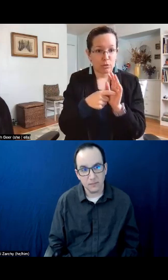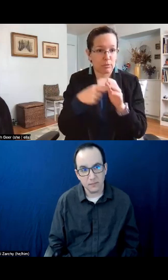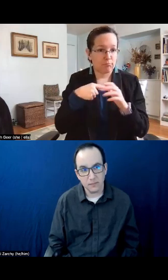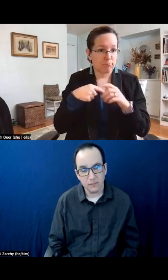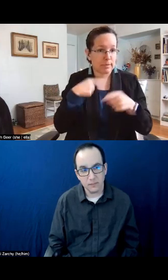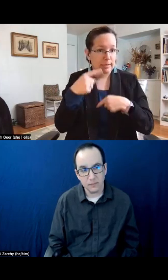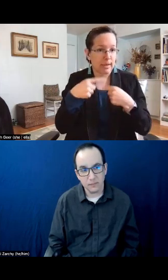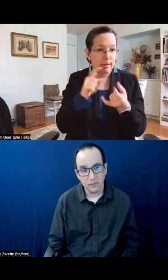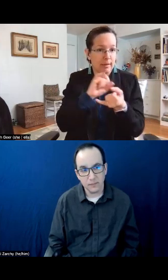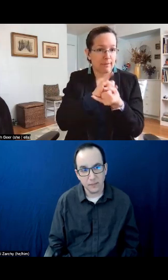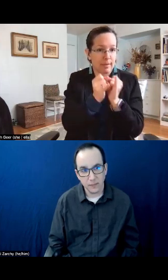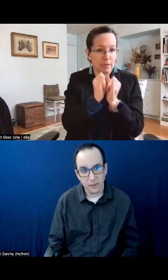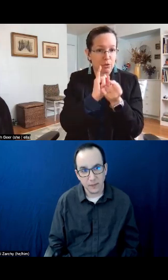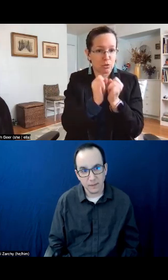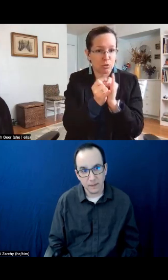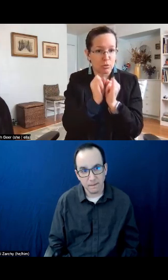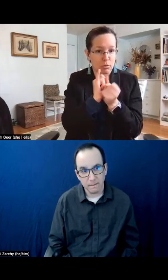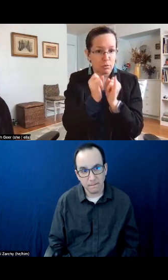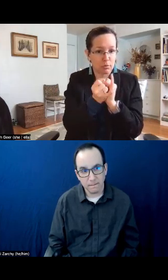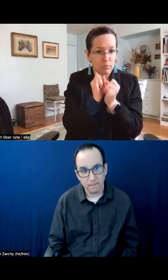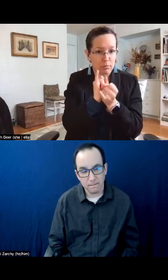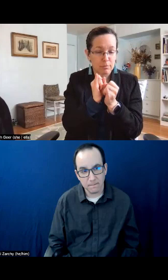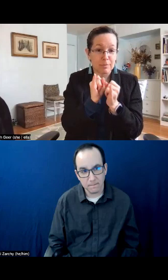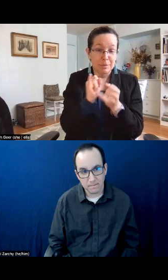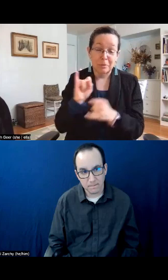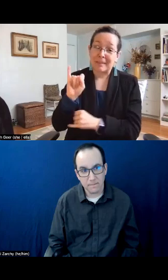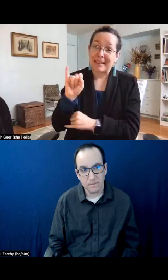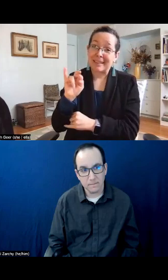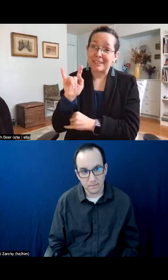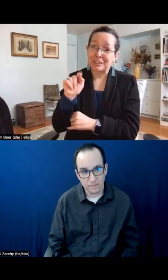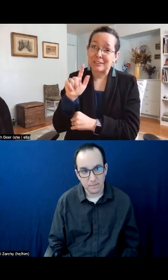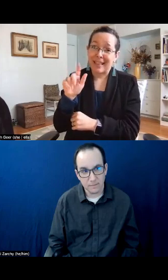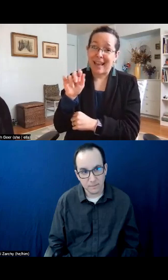Inflectional morphology, on the other hand, we sign this way.